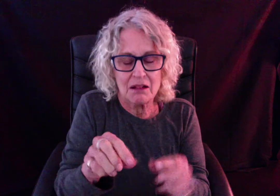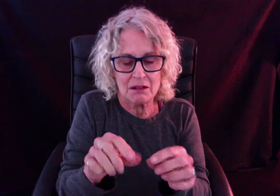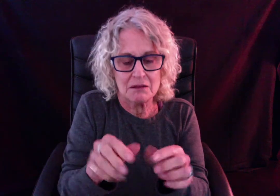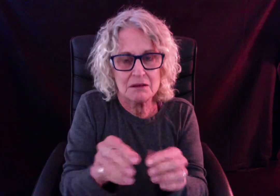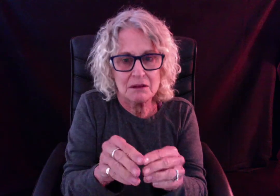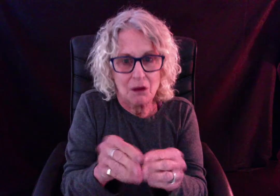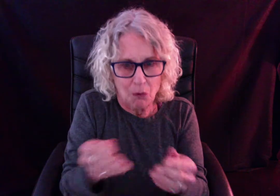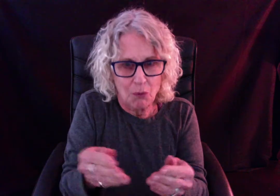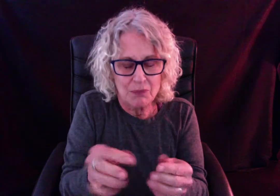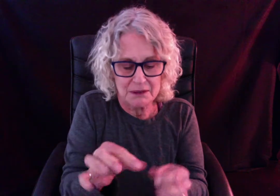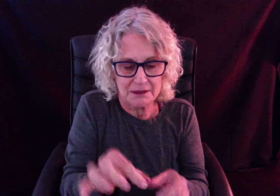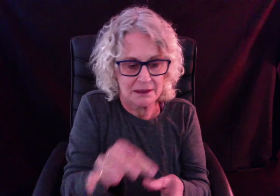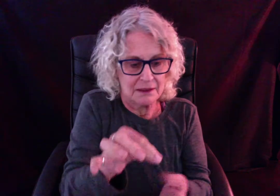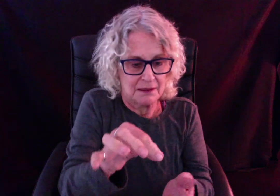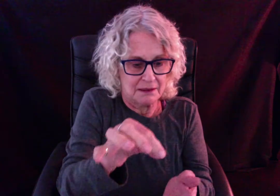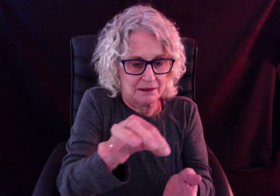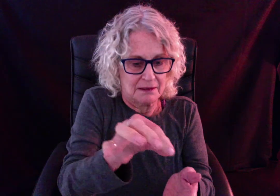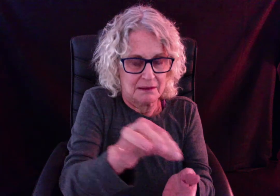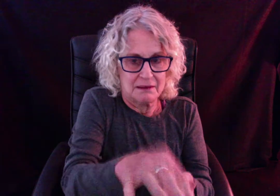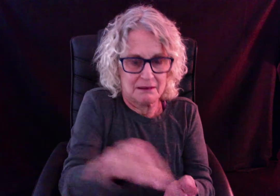shell and put them on top.